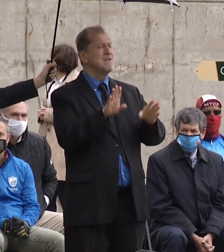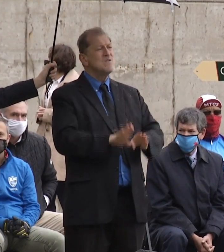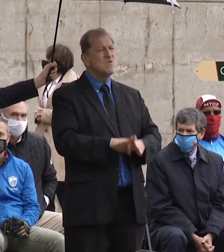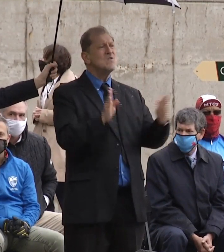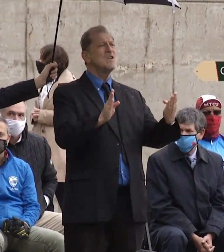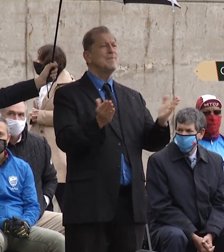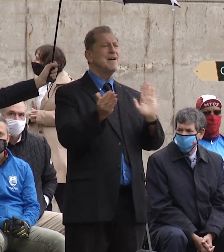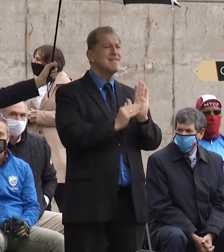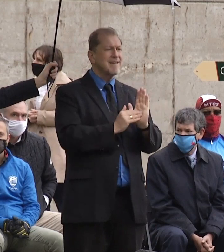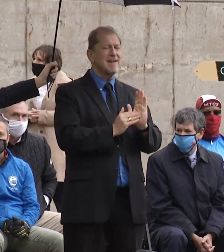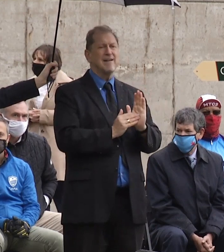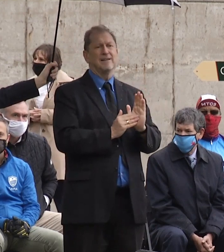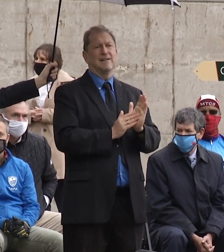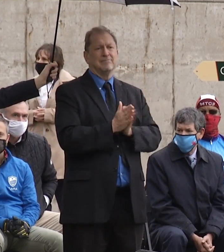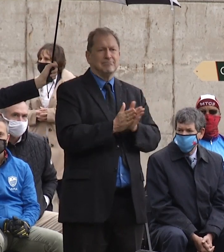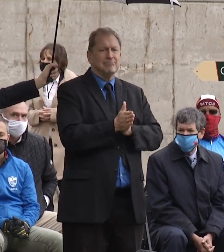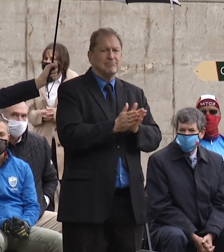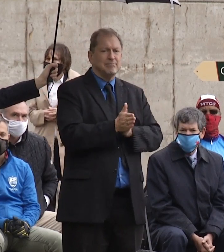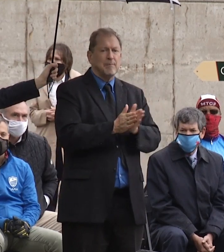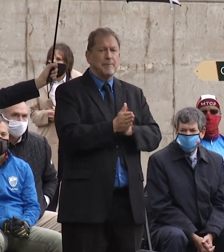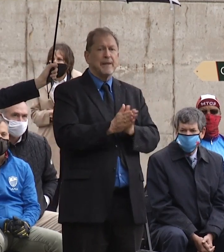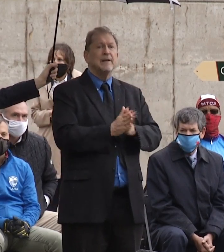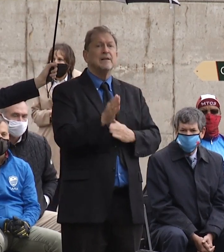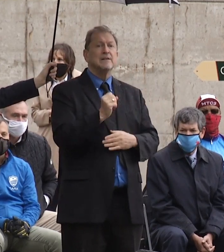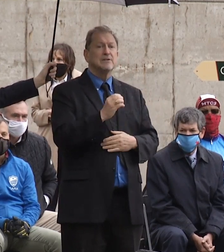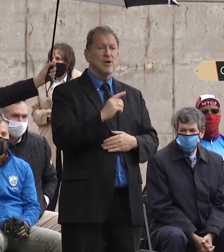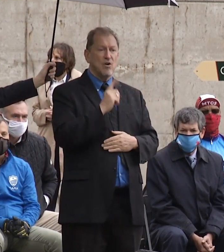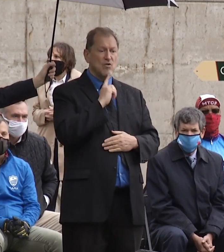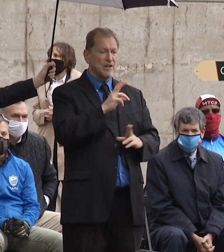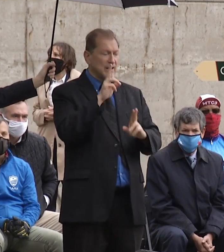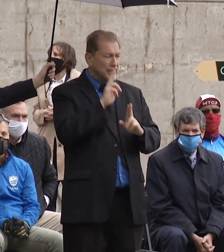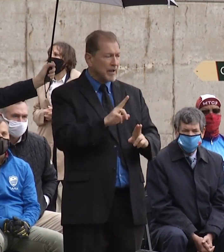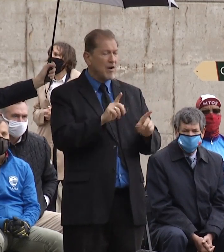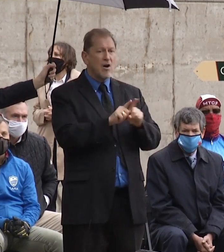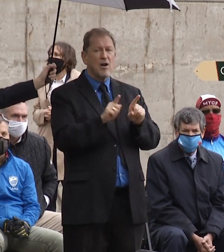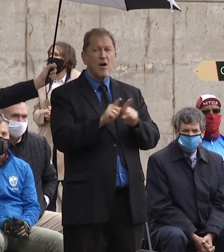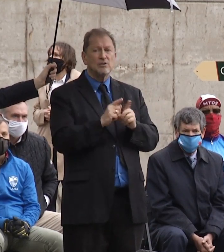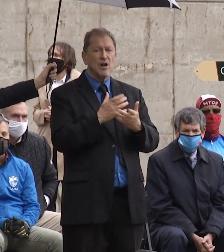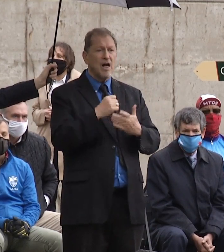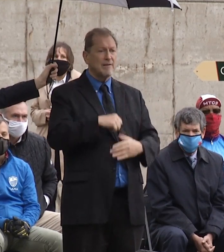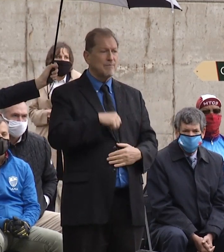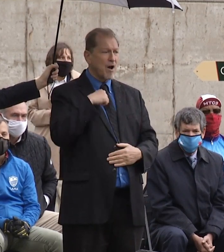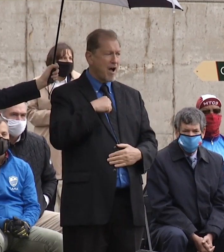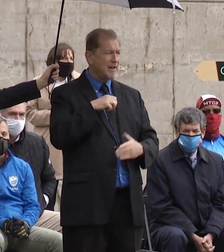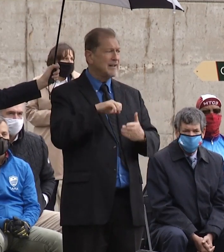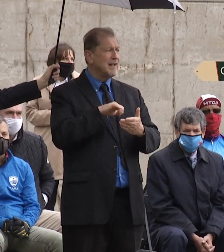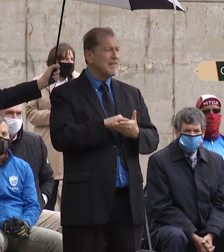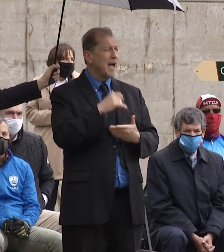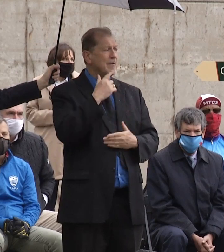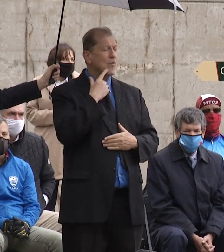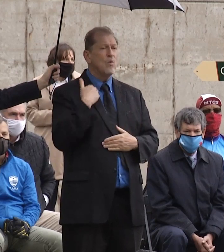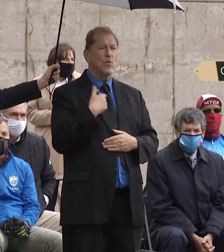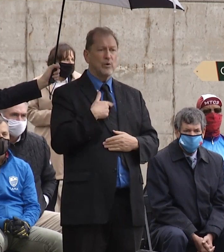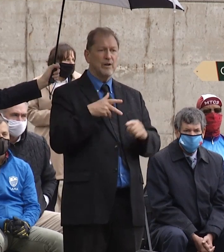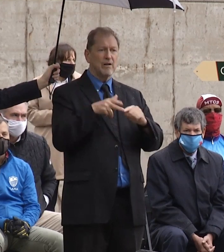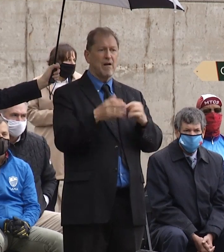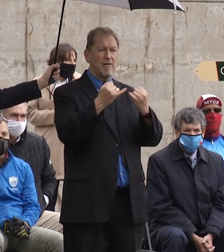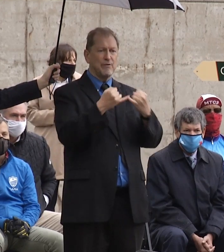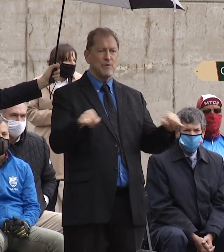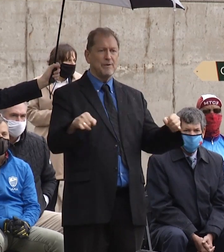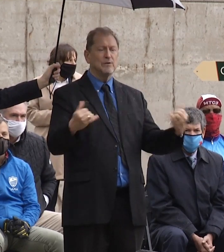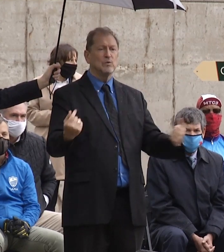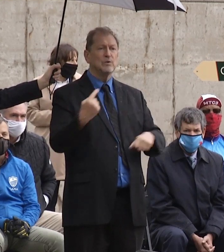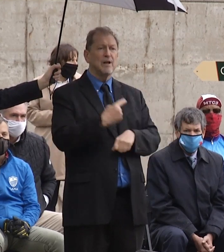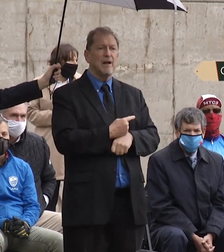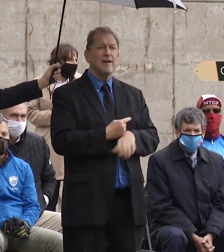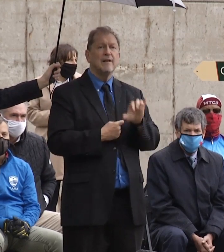asset. So it's with great humility, but also great pride that we cut the ribbon on this project today. The